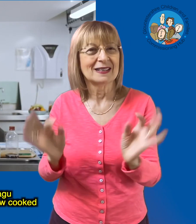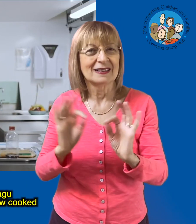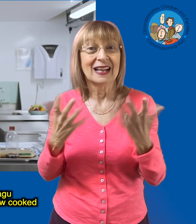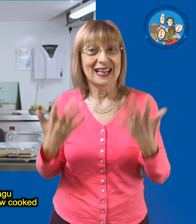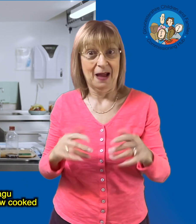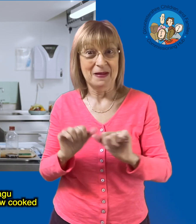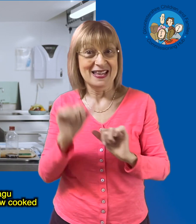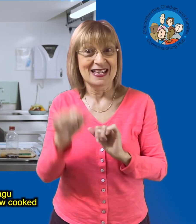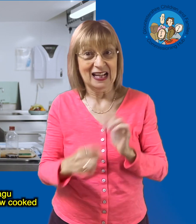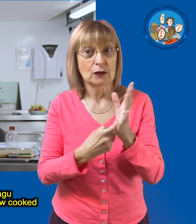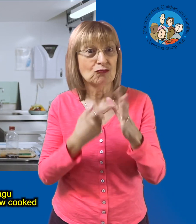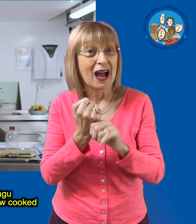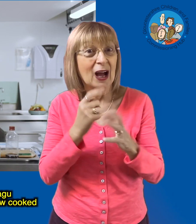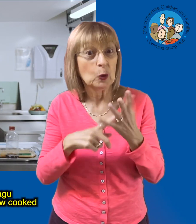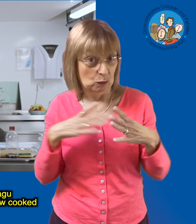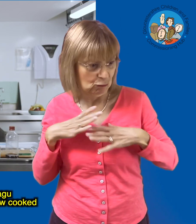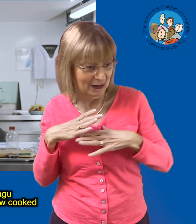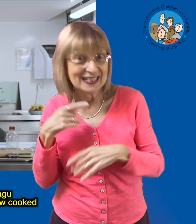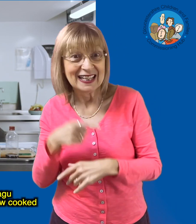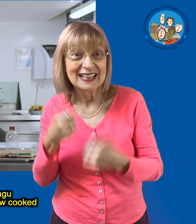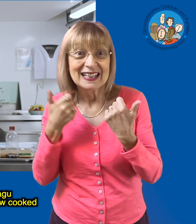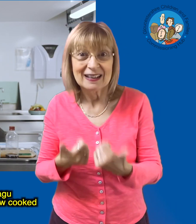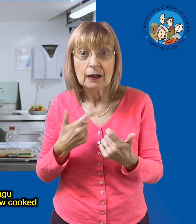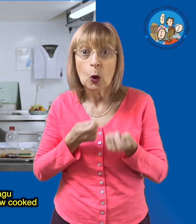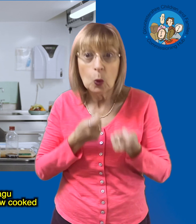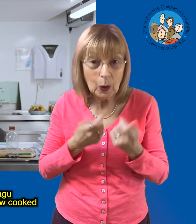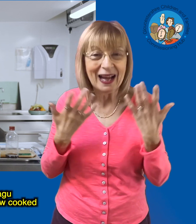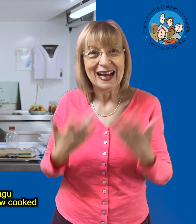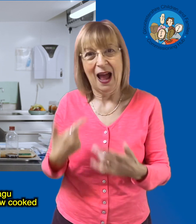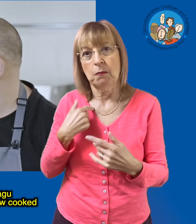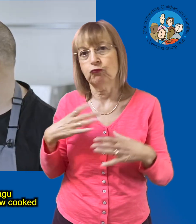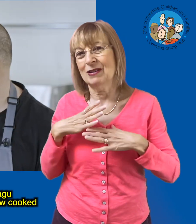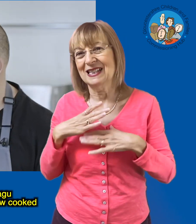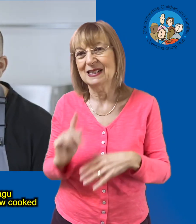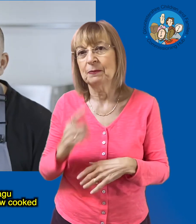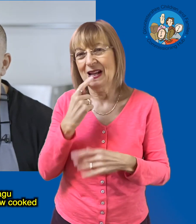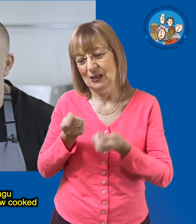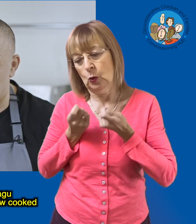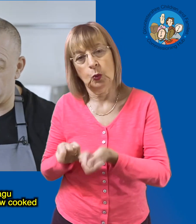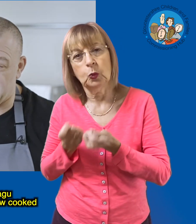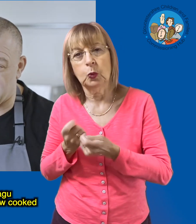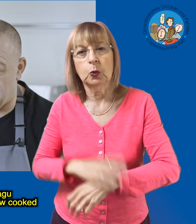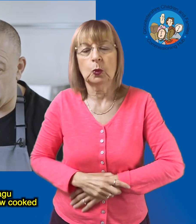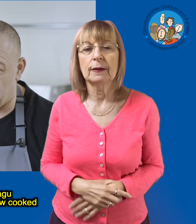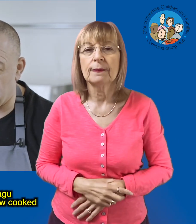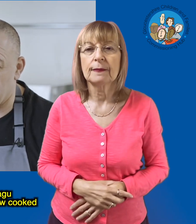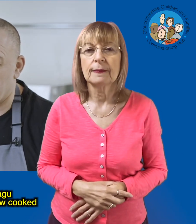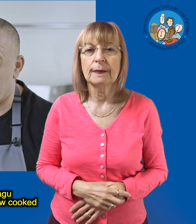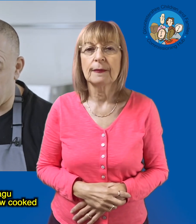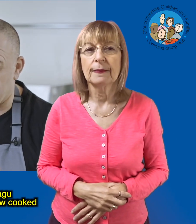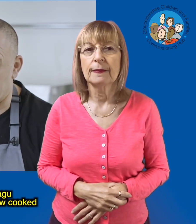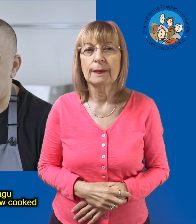So we've got to the stage now where our ragu is ready and cooked, and I've got the pasta now